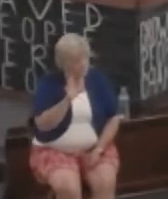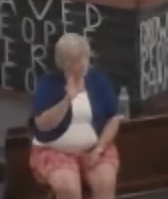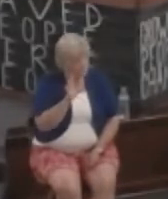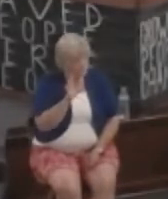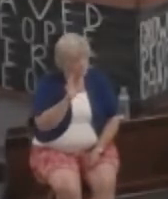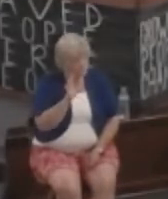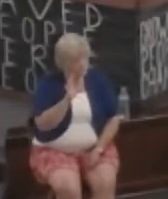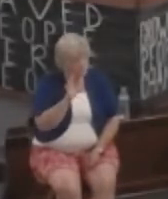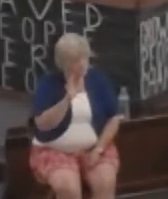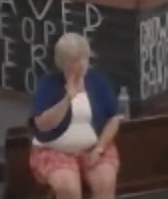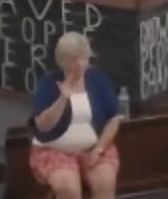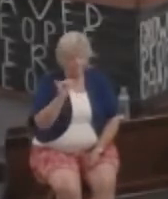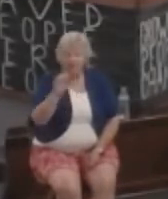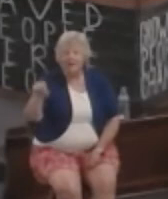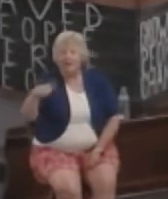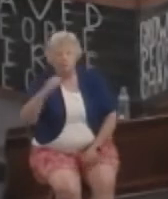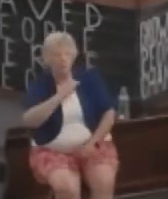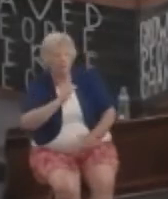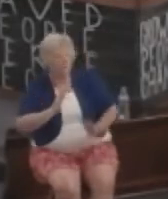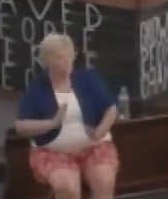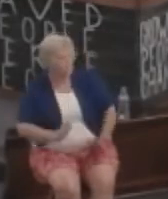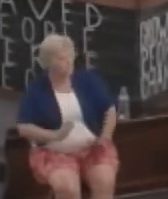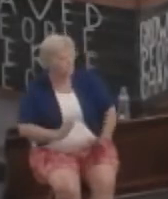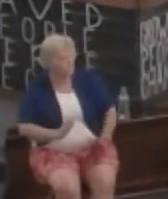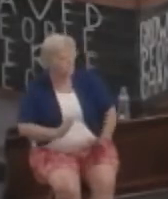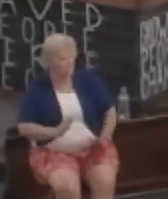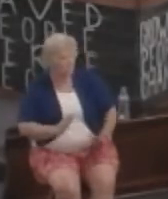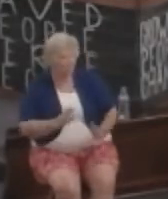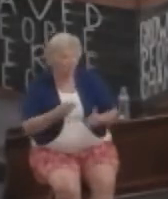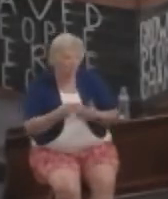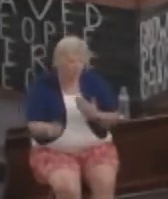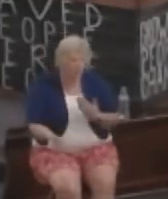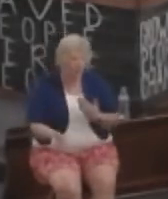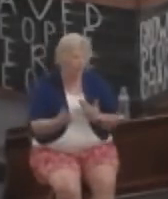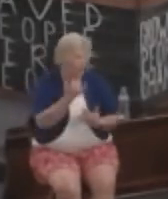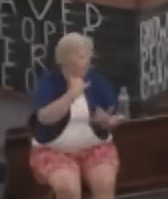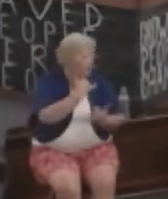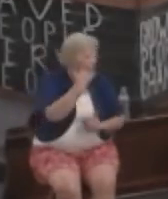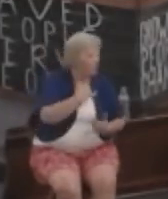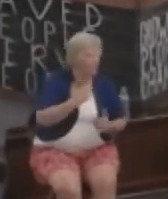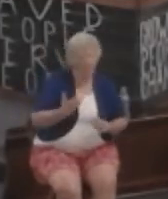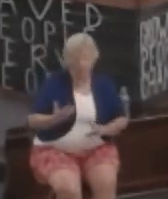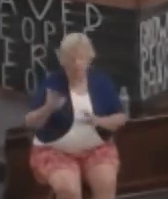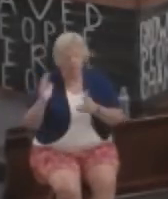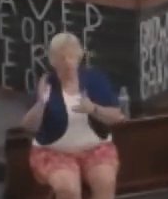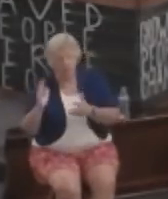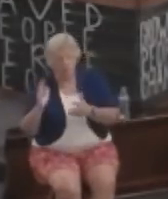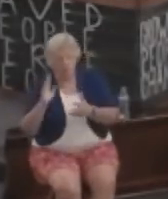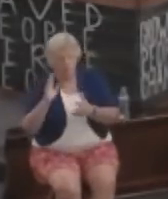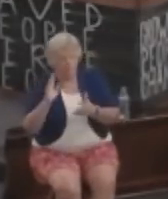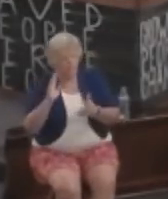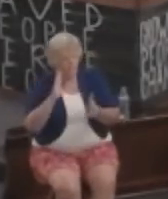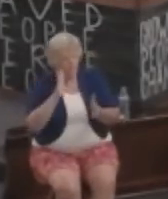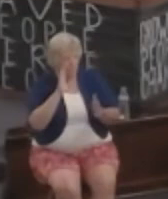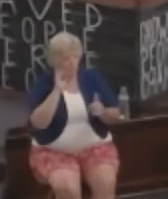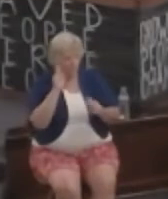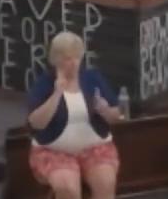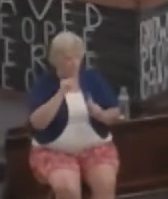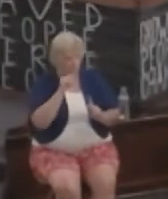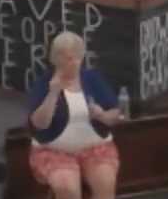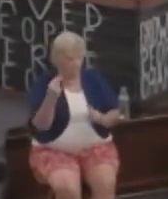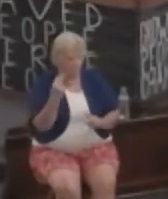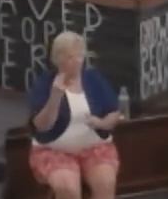like other Christians, we stumble, we fall, we make mistakes. We hope that people don't see those